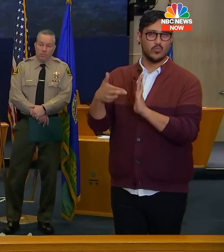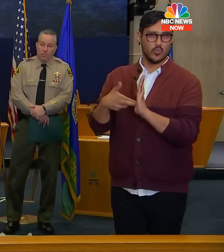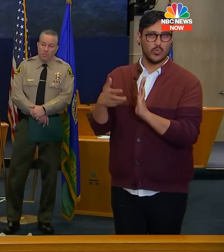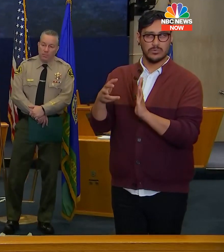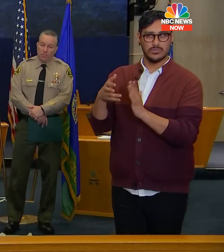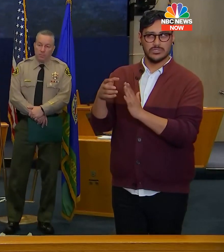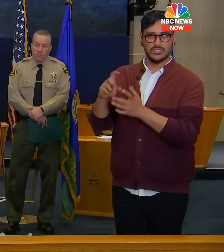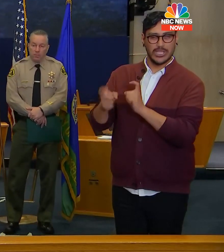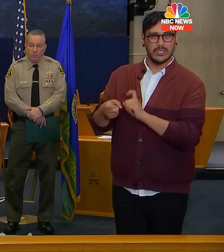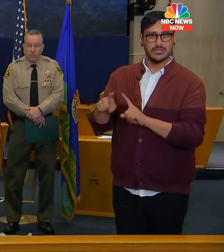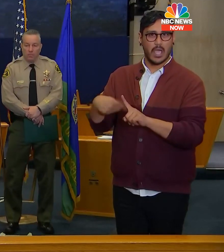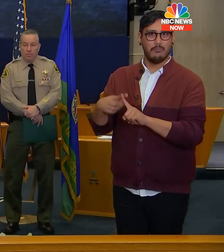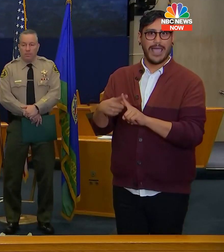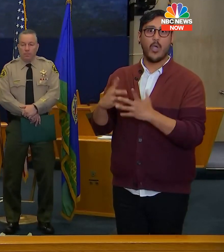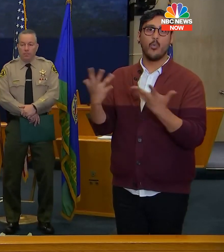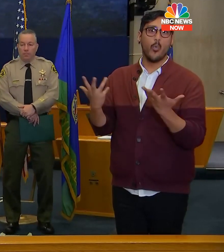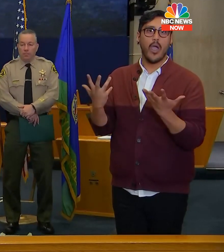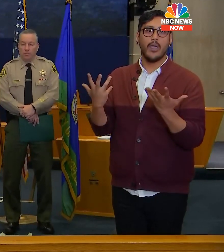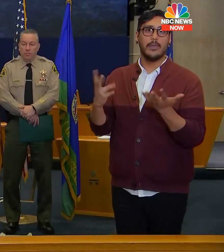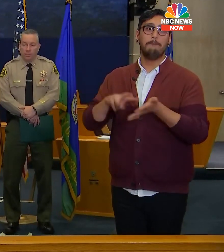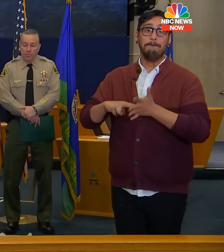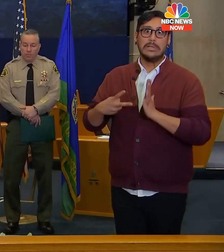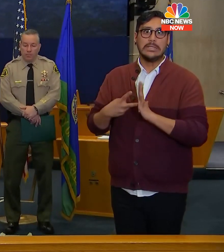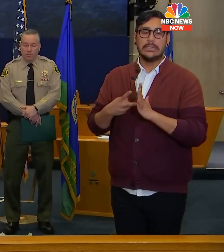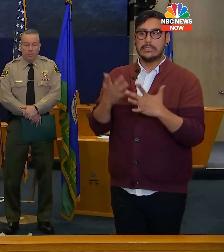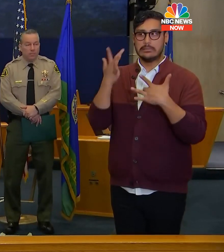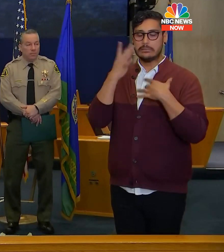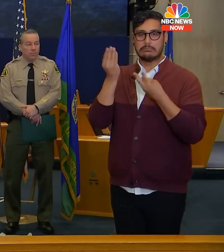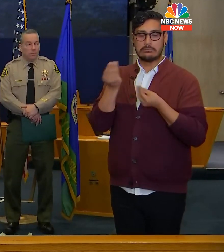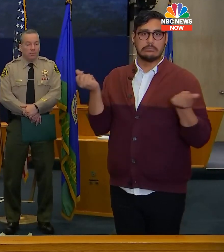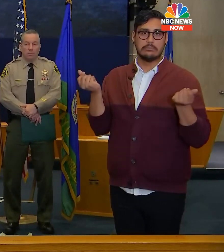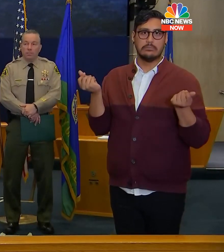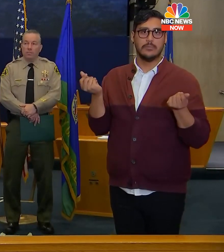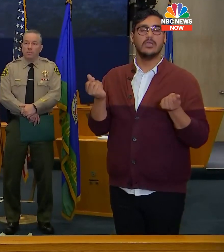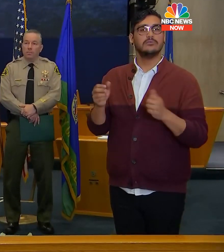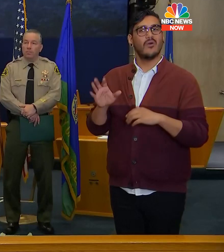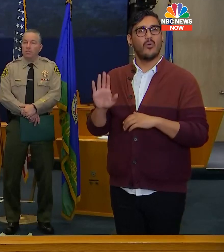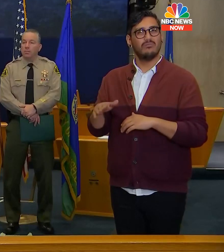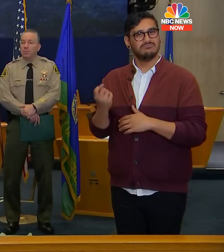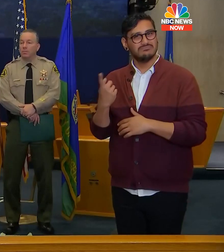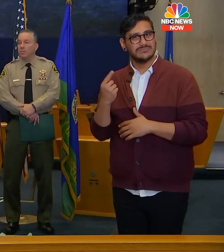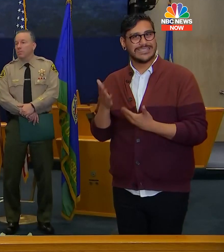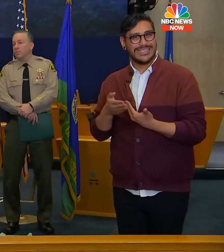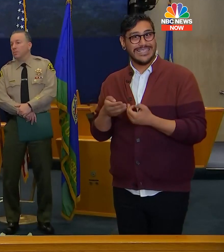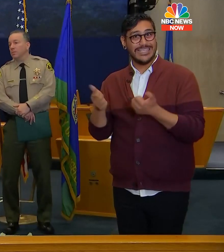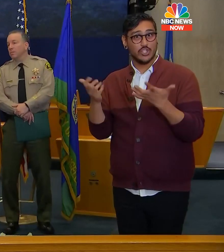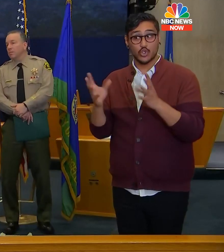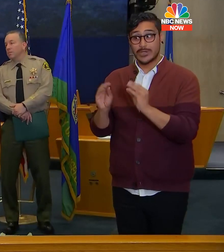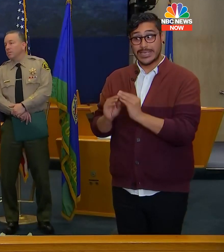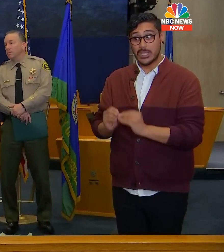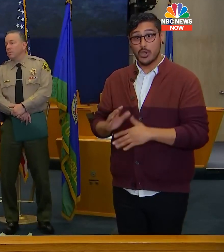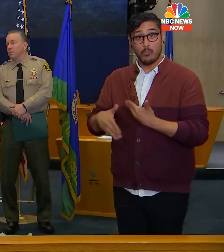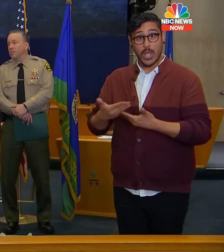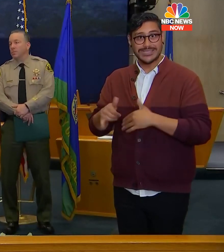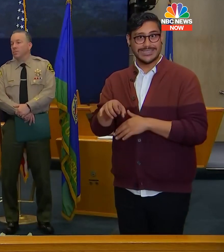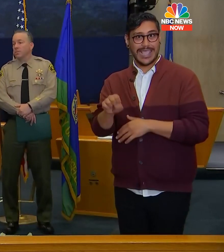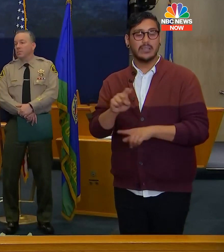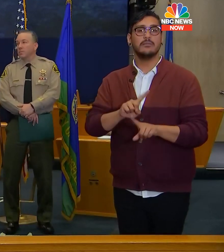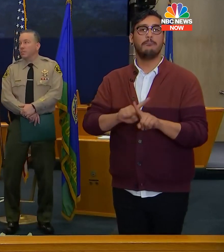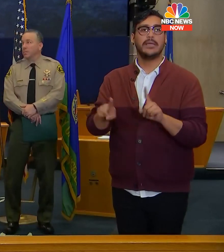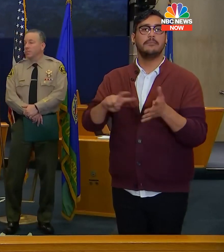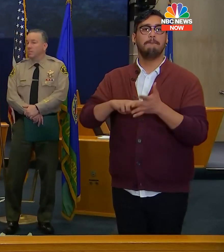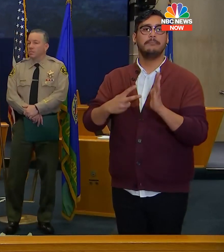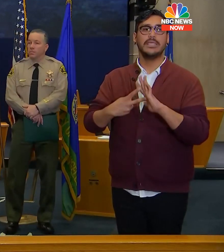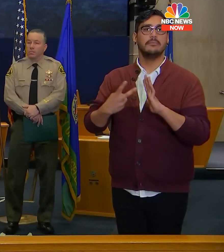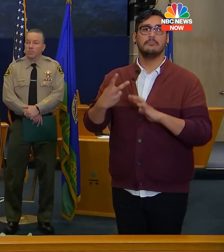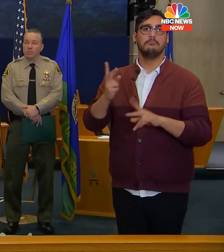that in terms of what clears people. So again, it's a much easier clearance process, but it also means that people